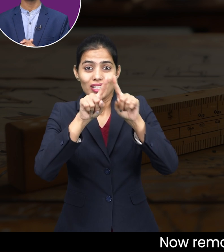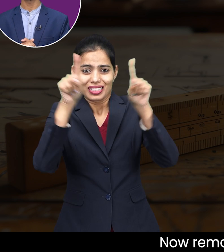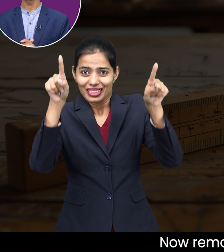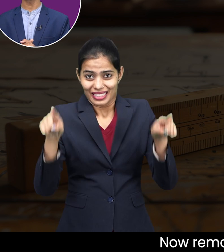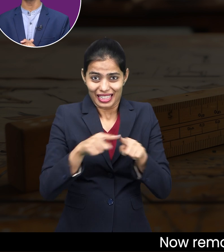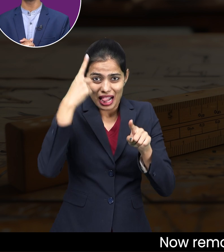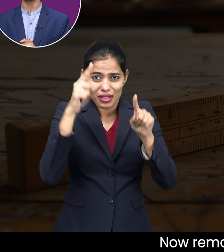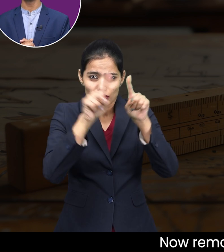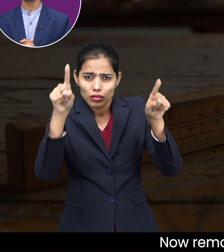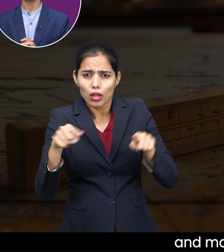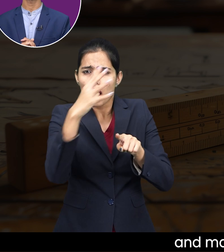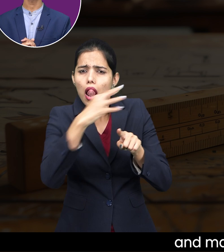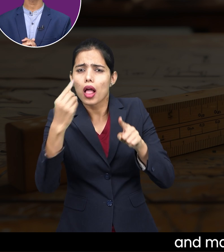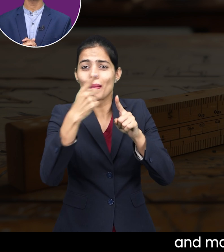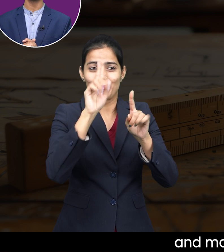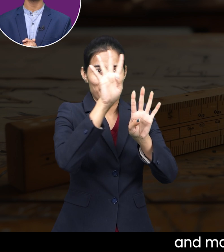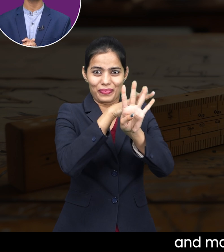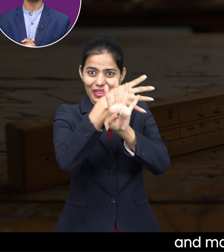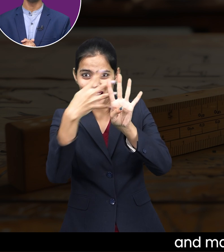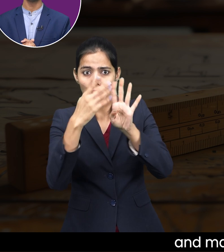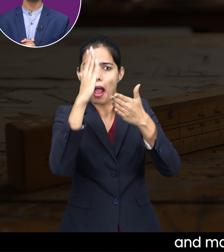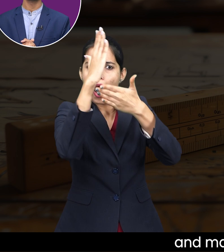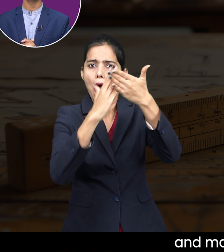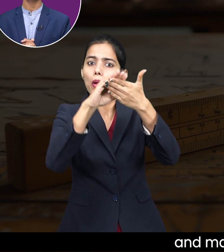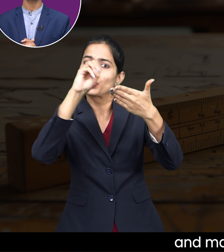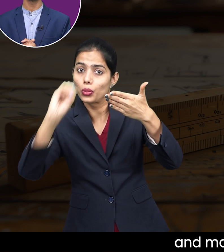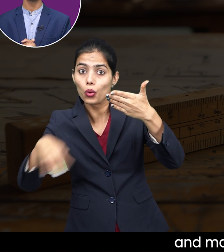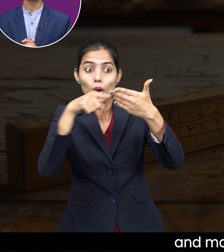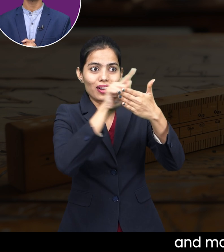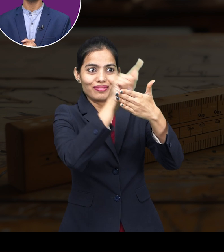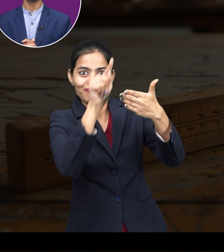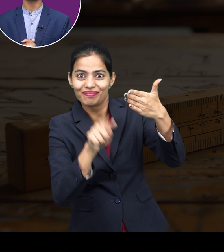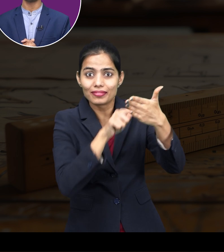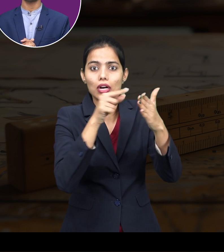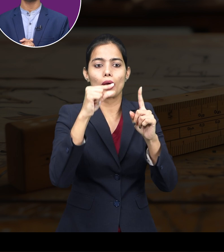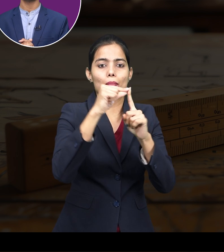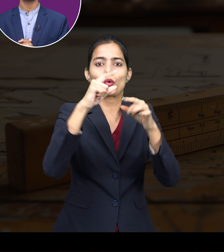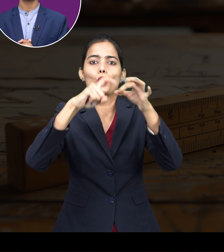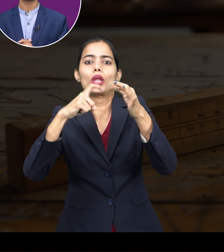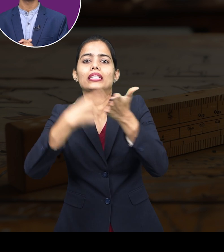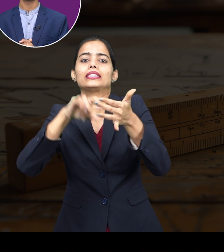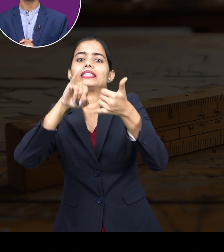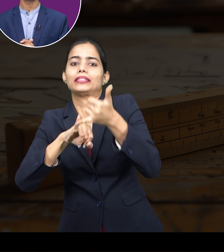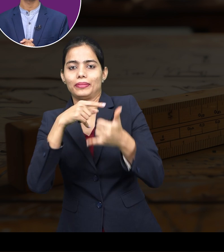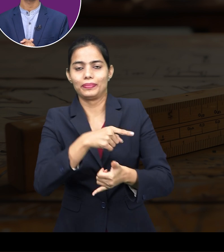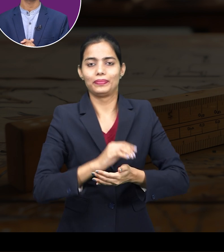Now, remove the cardboard and mark the shape as P, Q, R and S.